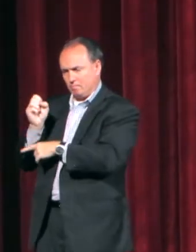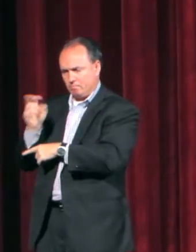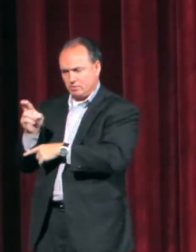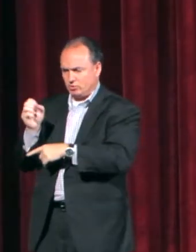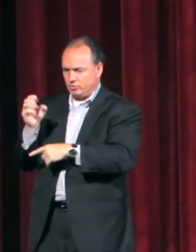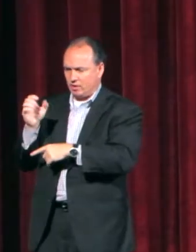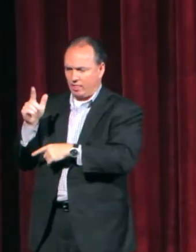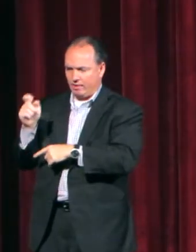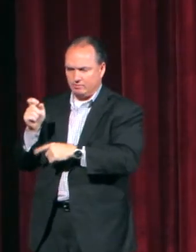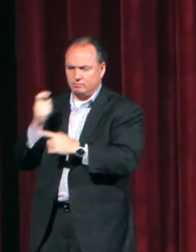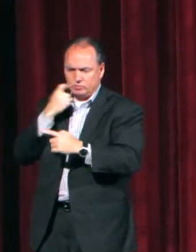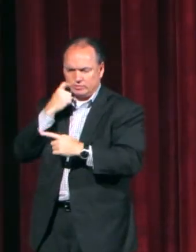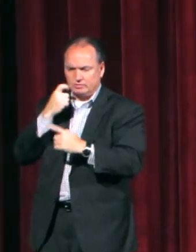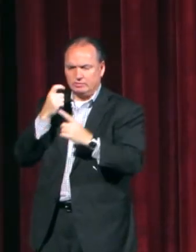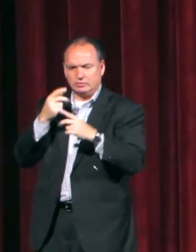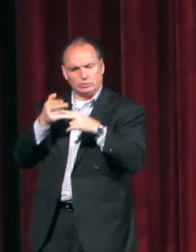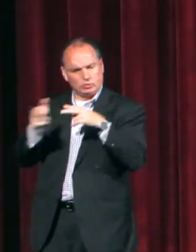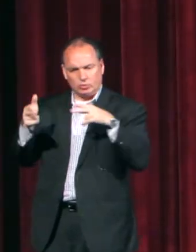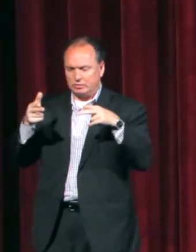on briefly.